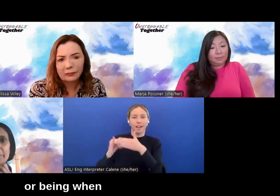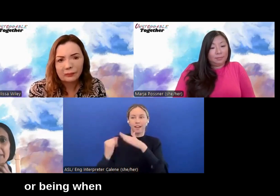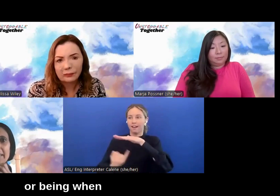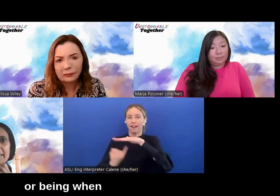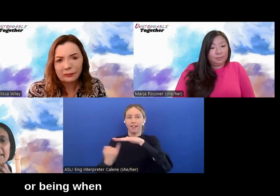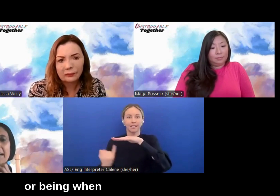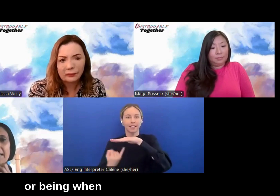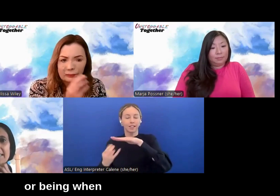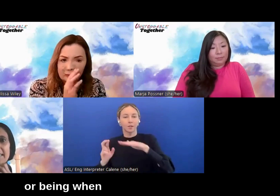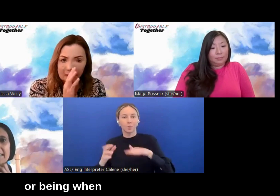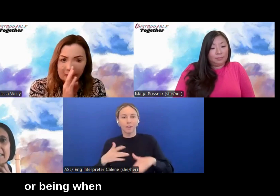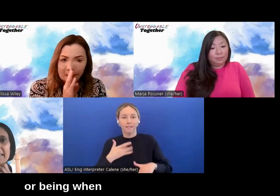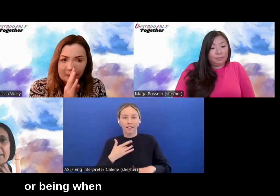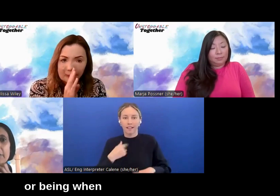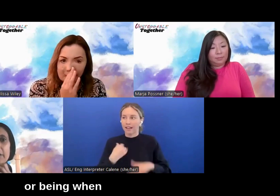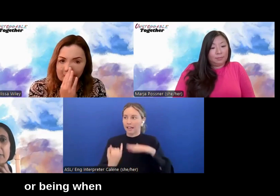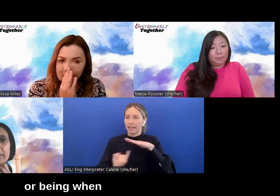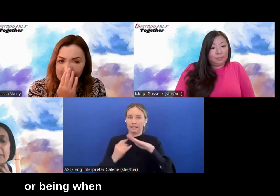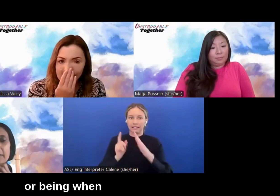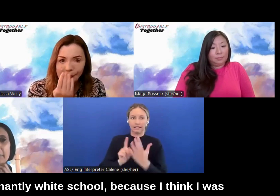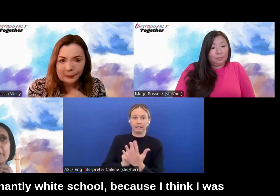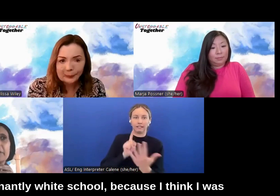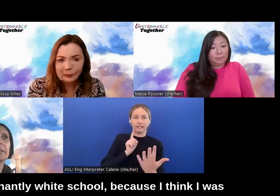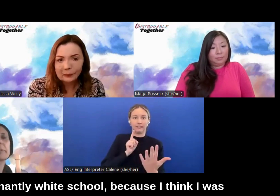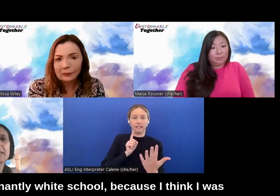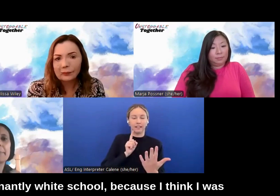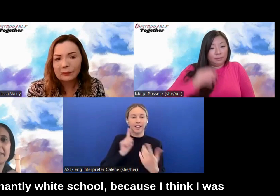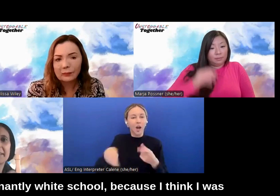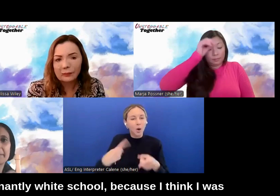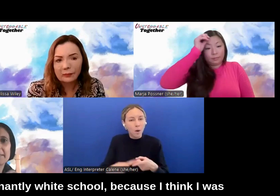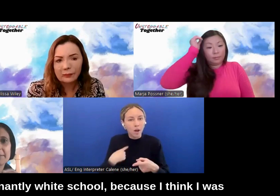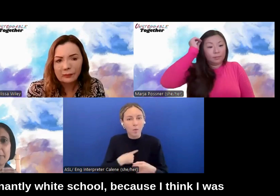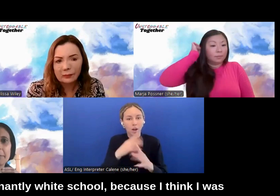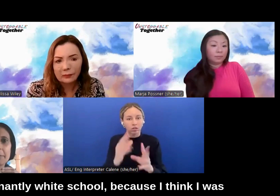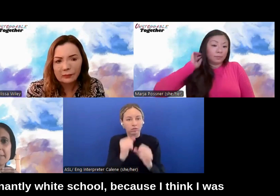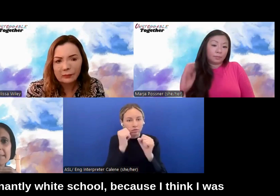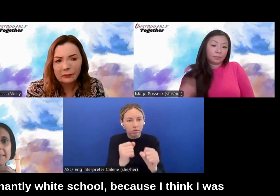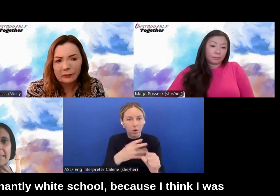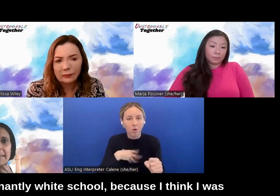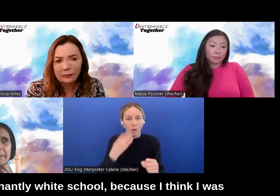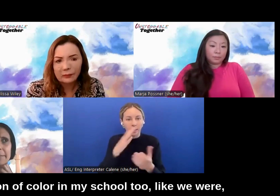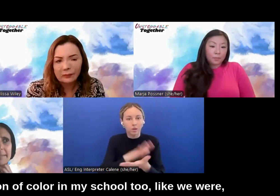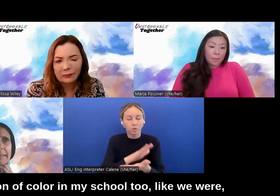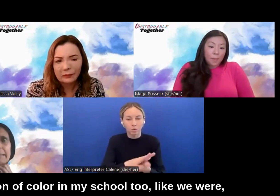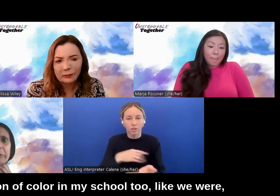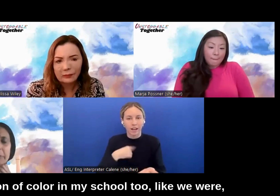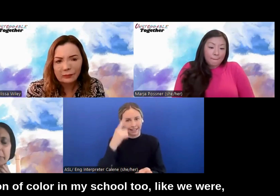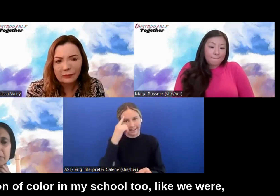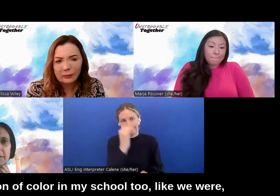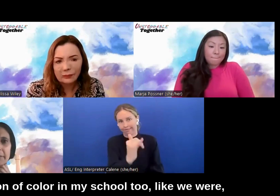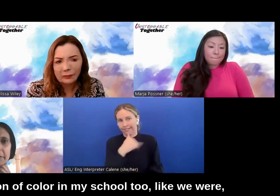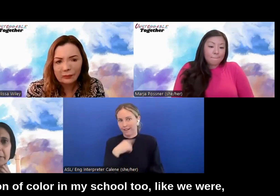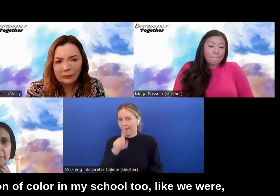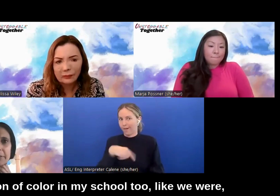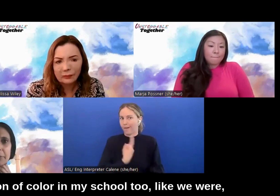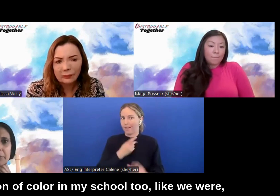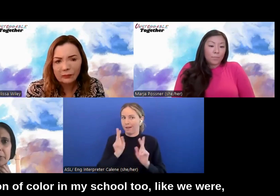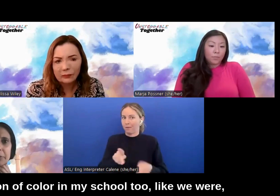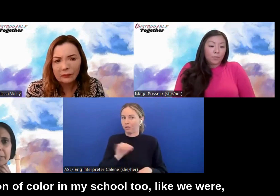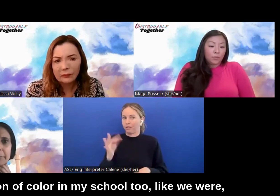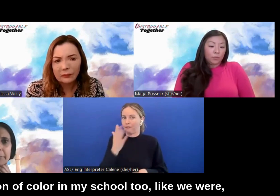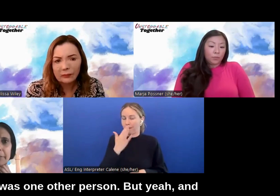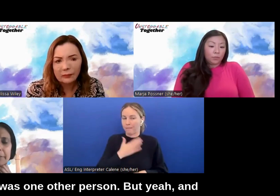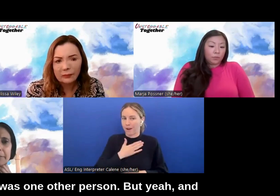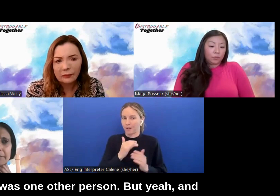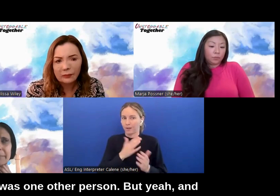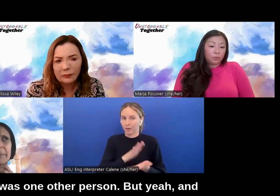isolation or being isolated when you're in a predominantly white school, because I think I was like the only person of color in my school too.